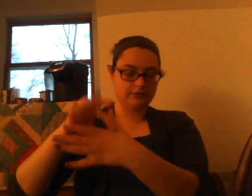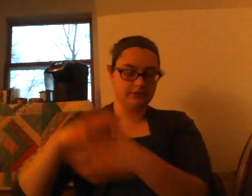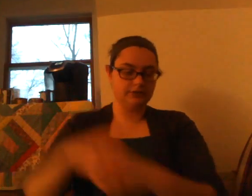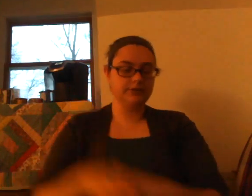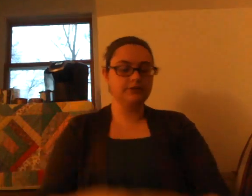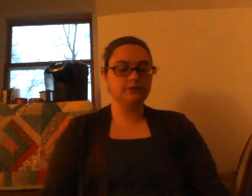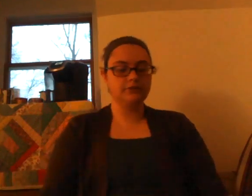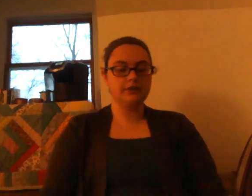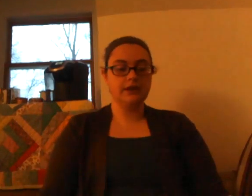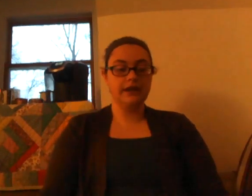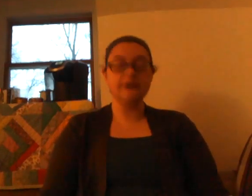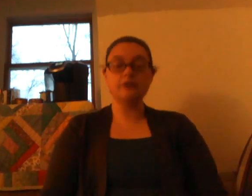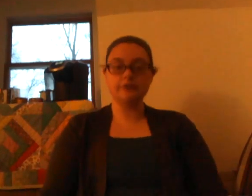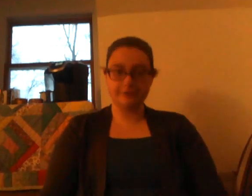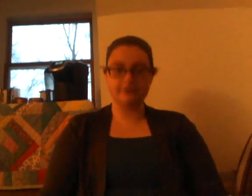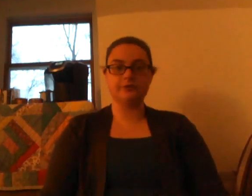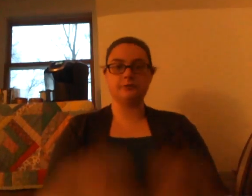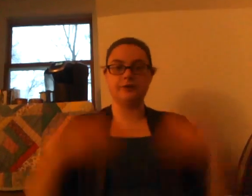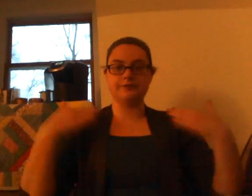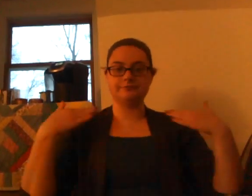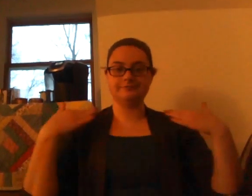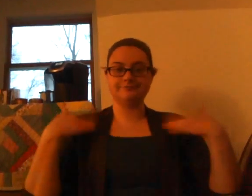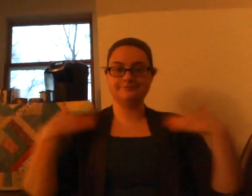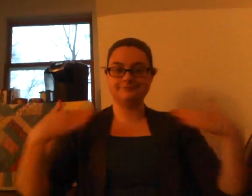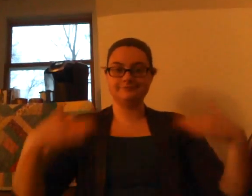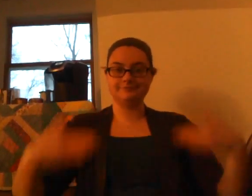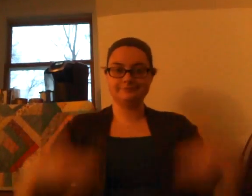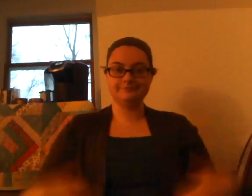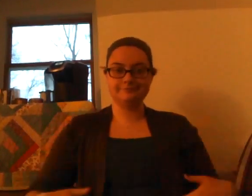Good. And our third one.